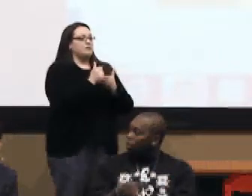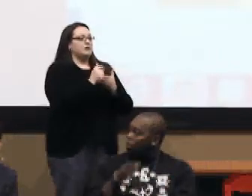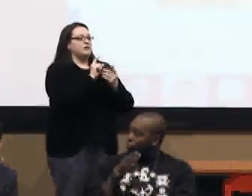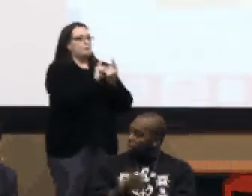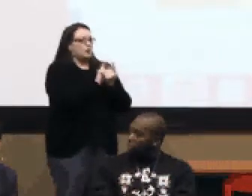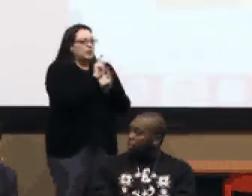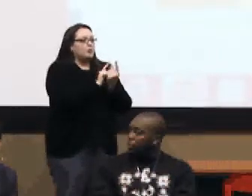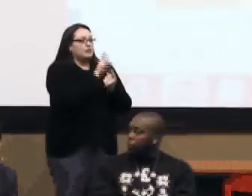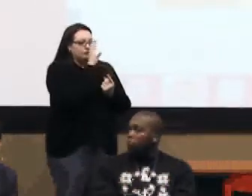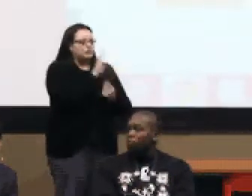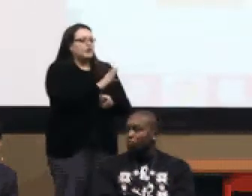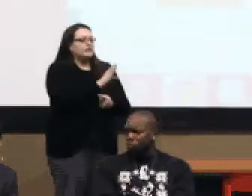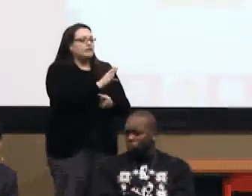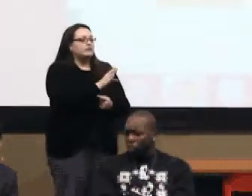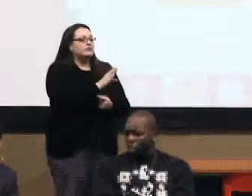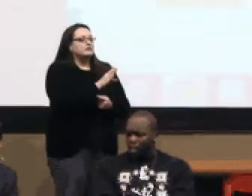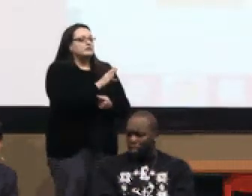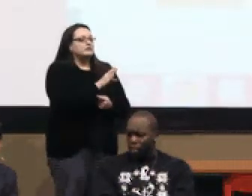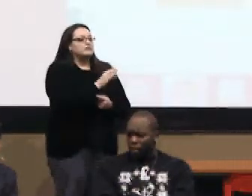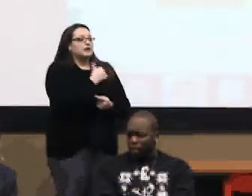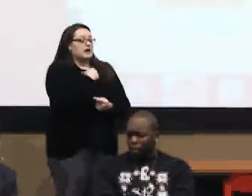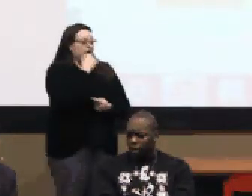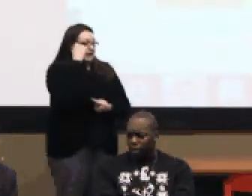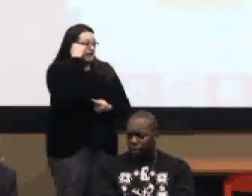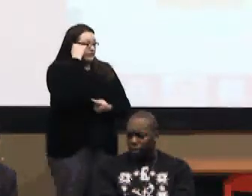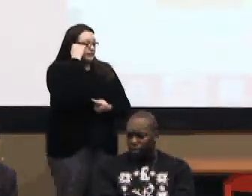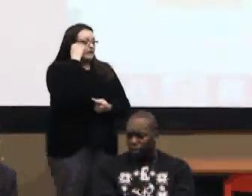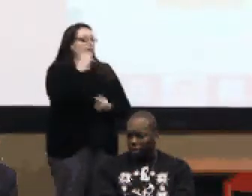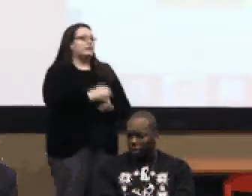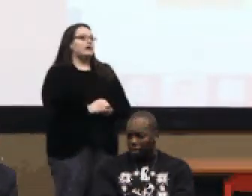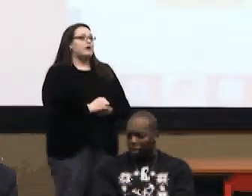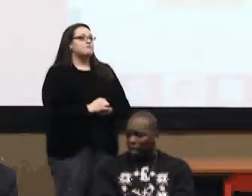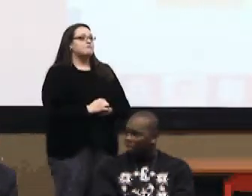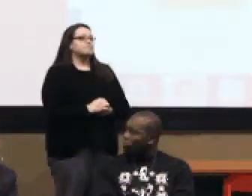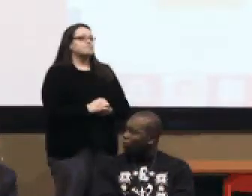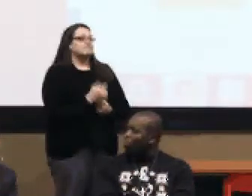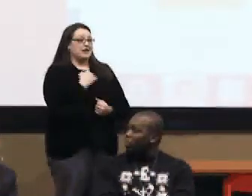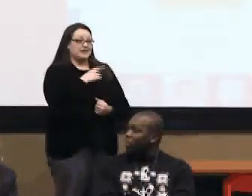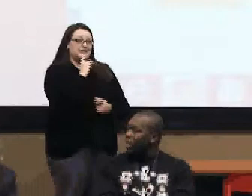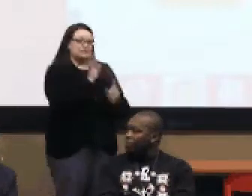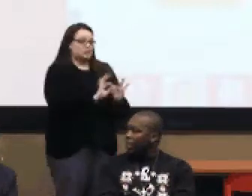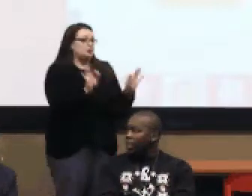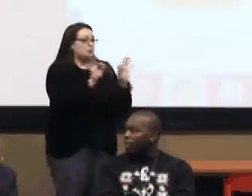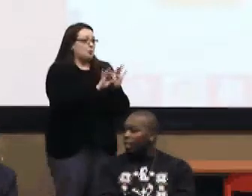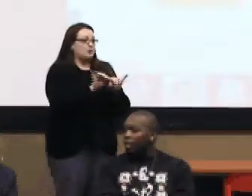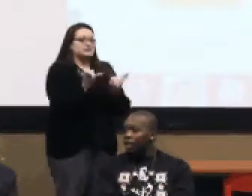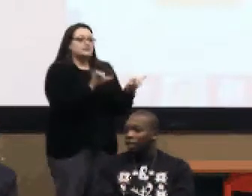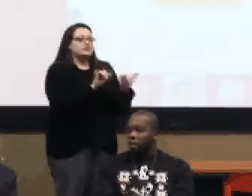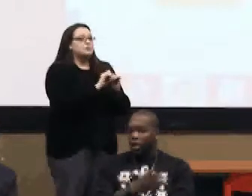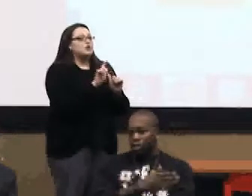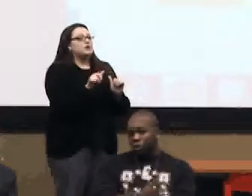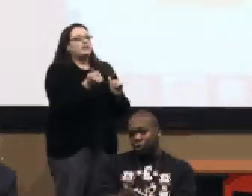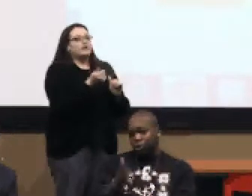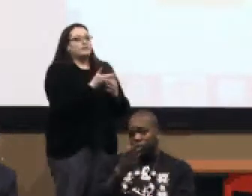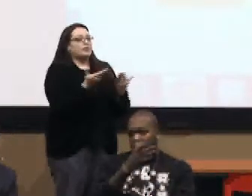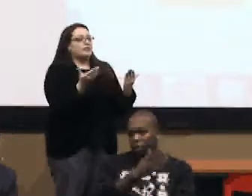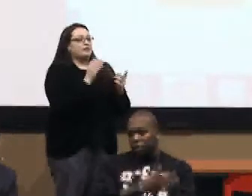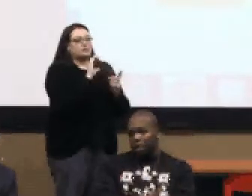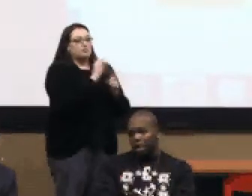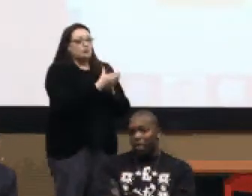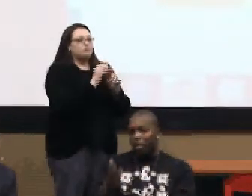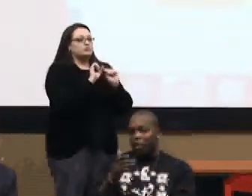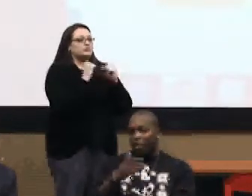one-to-one directly. I think it's highly important. It's like with anything, any culture,